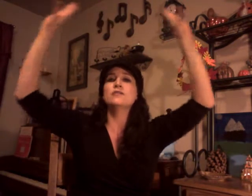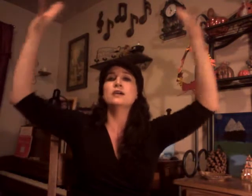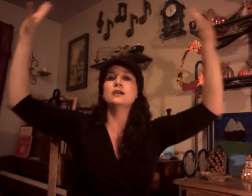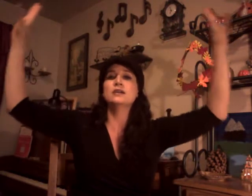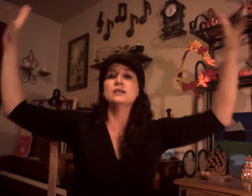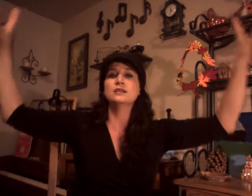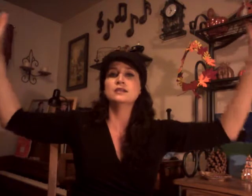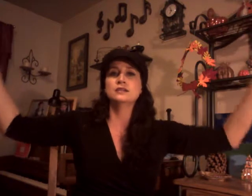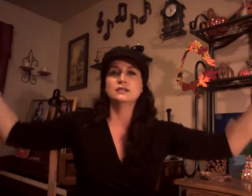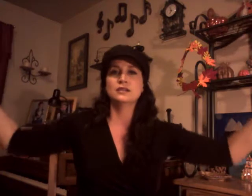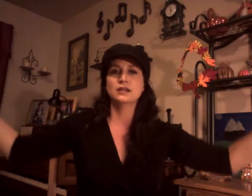heaven,